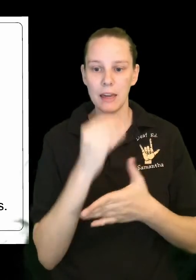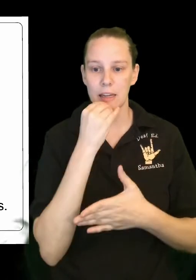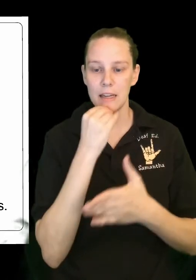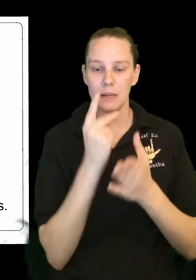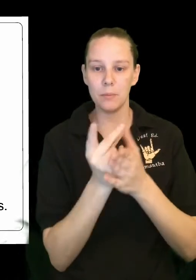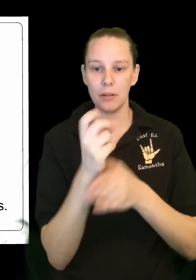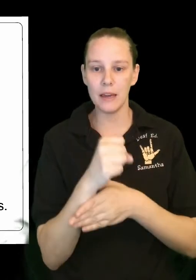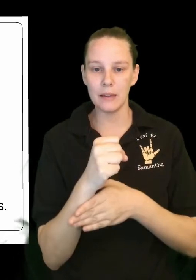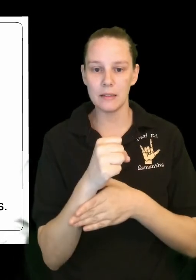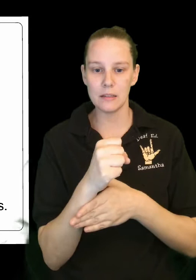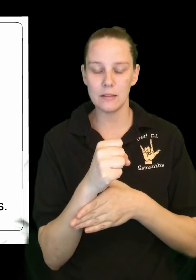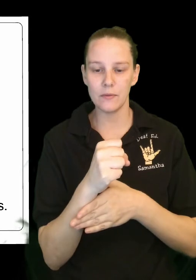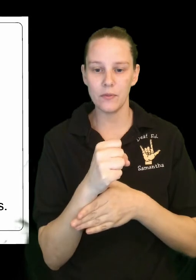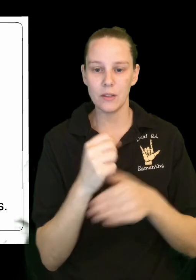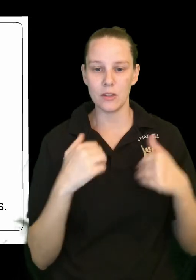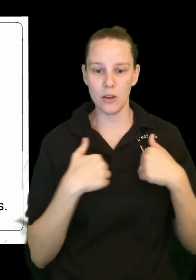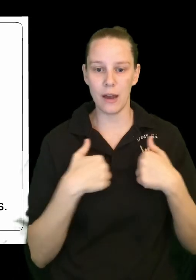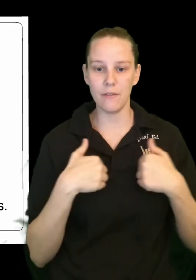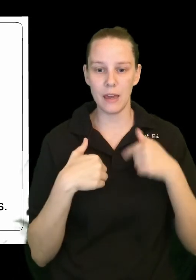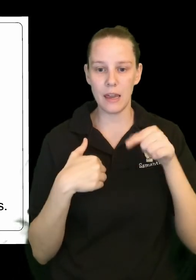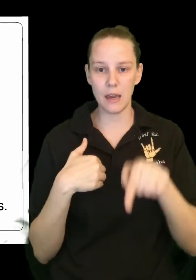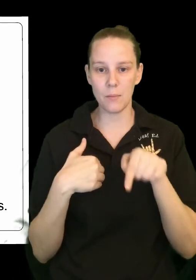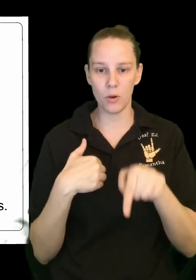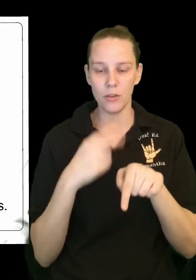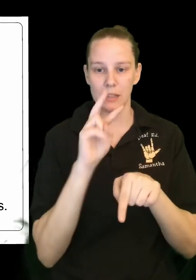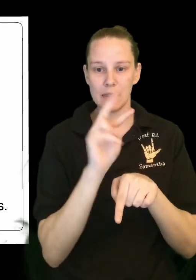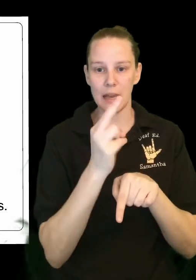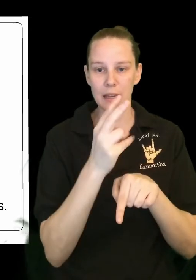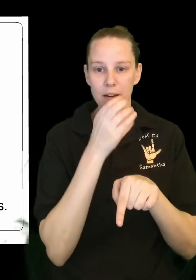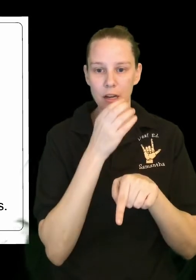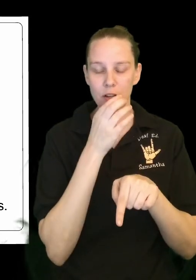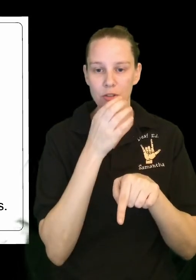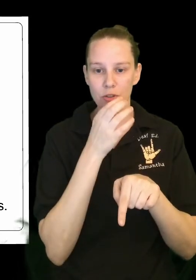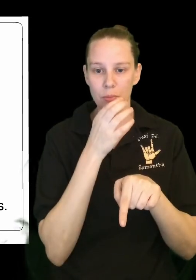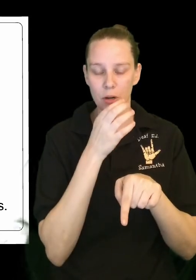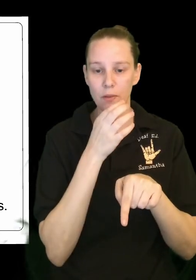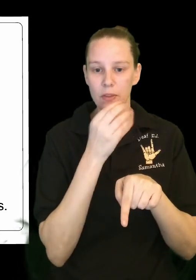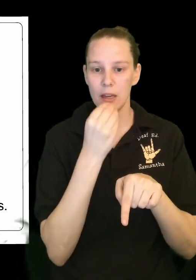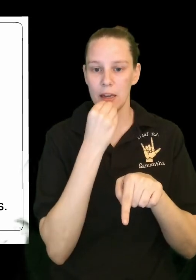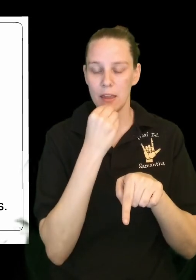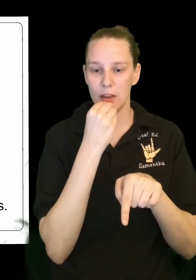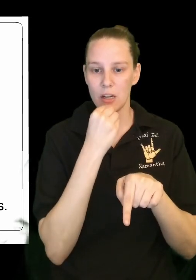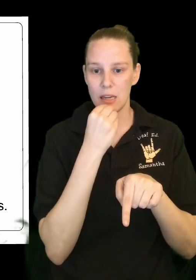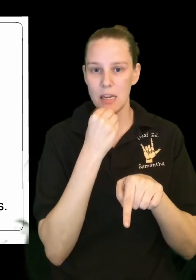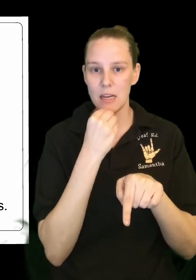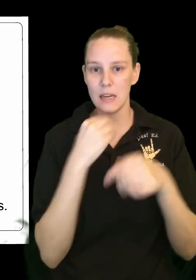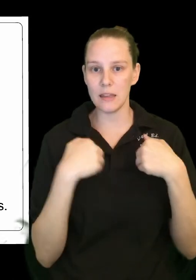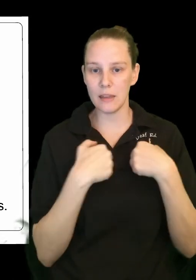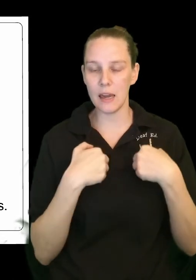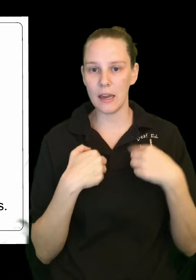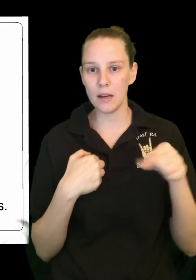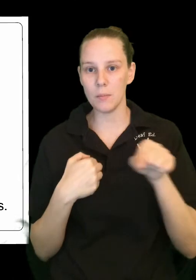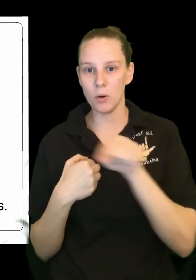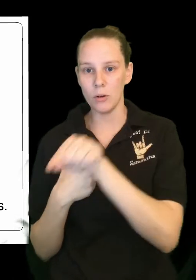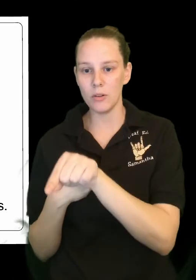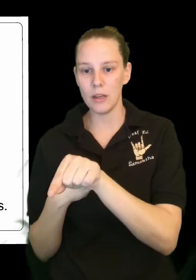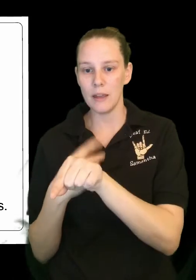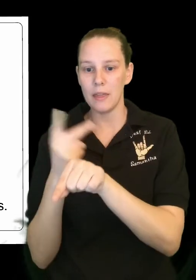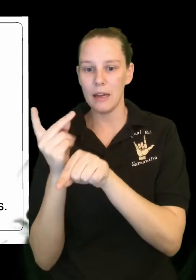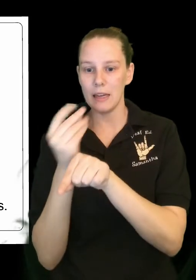eat plants. So you have the animal, the secondary consumer, and they're eating the animal that